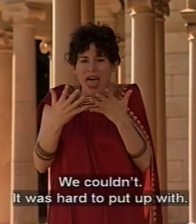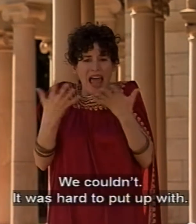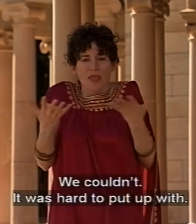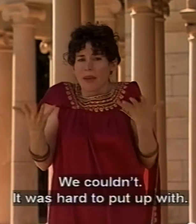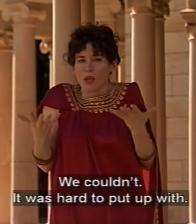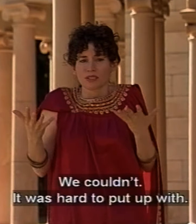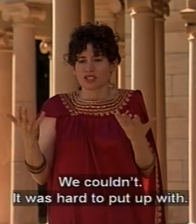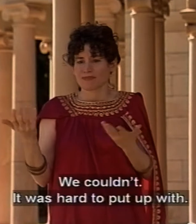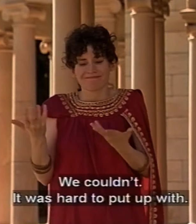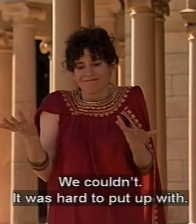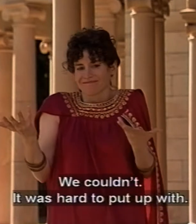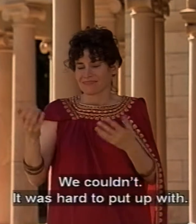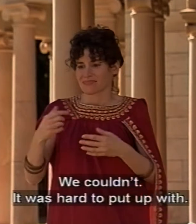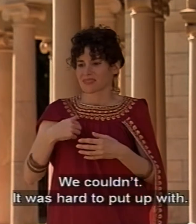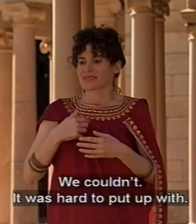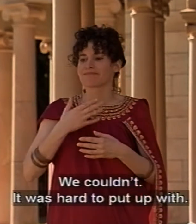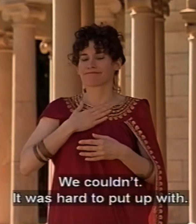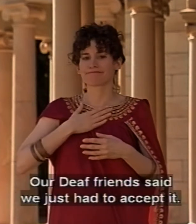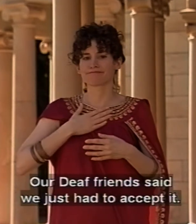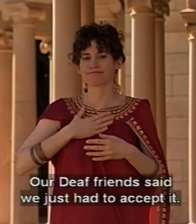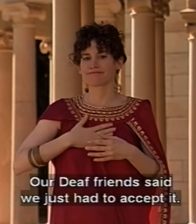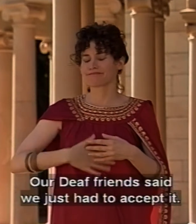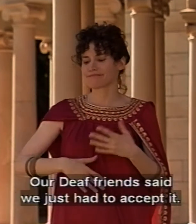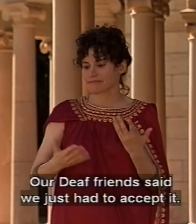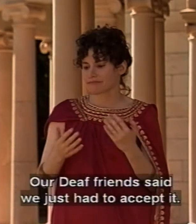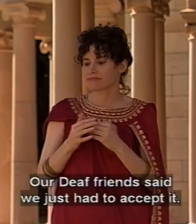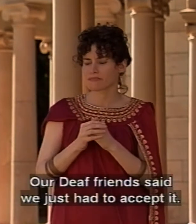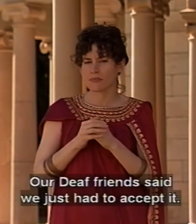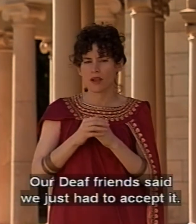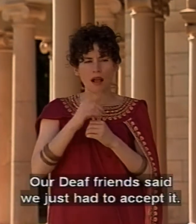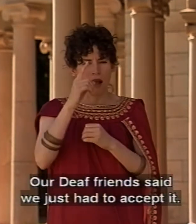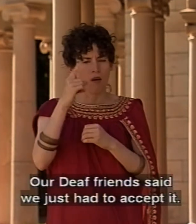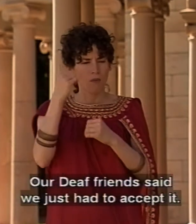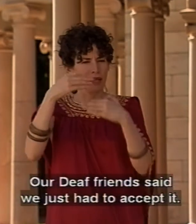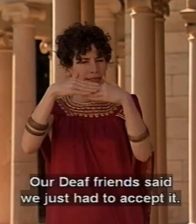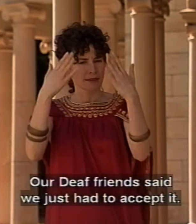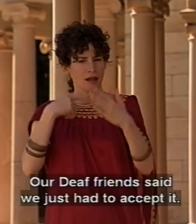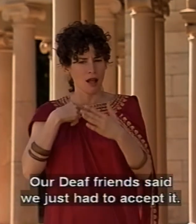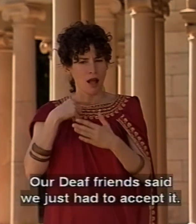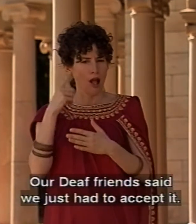was very hard to put up with. Our deaf friends said we couldn't do anything about it. We just had to accept it.